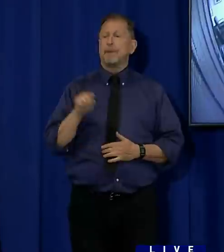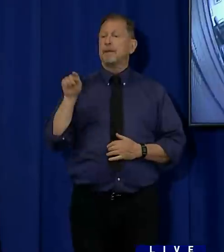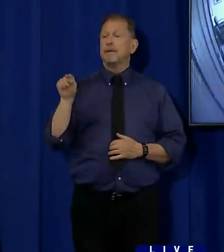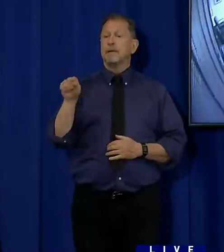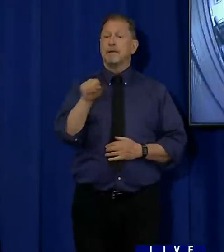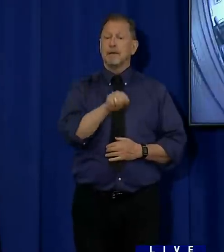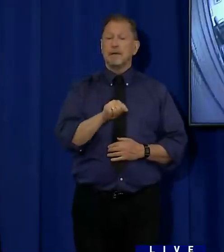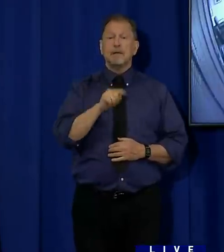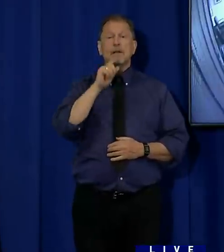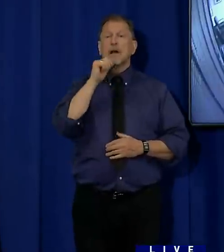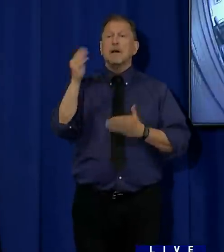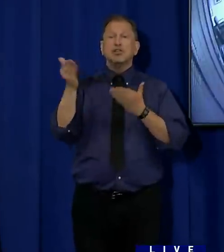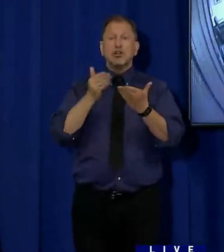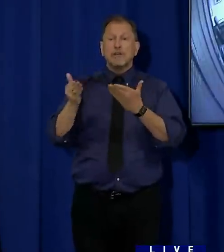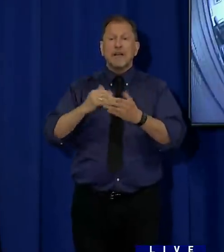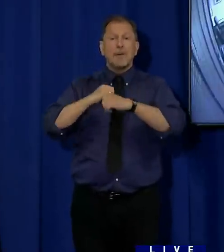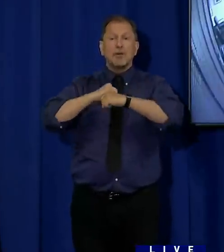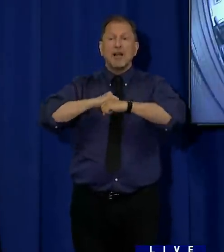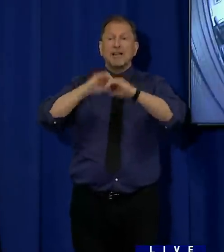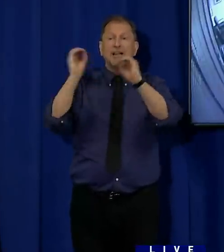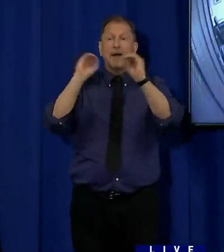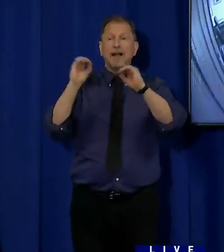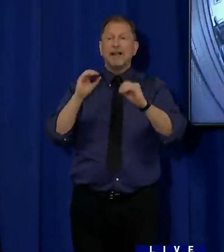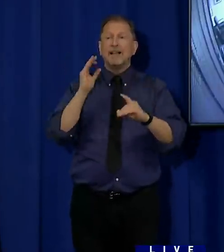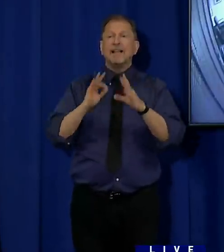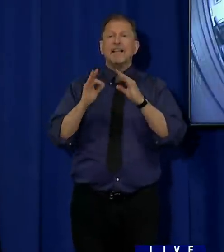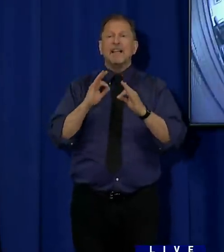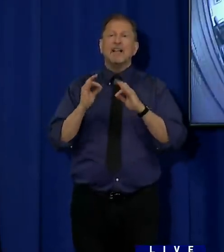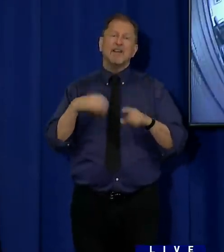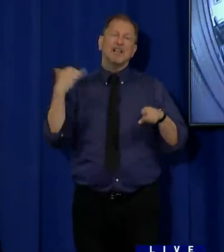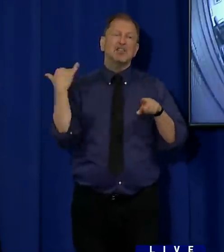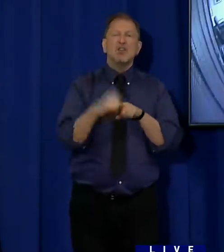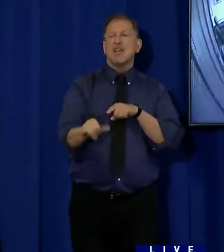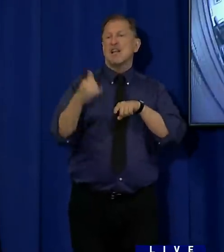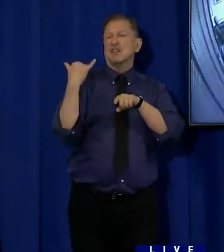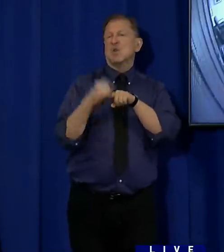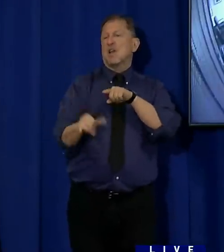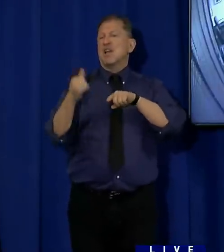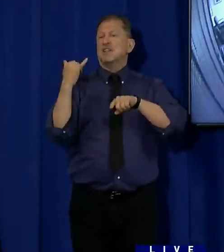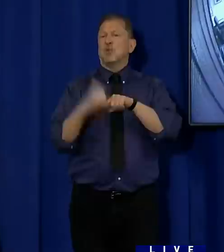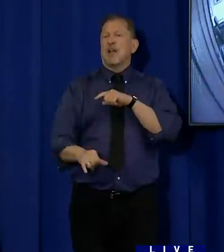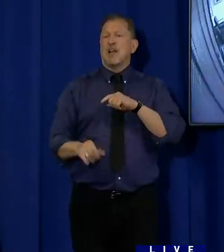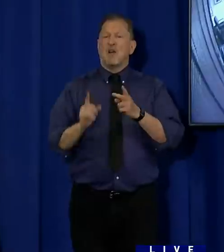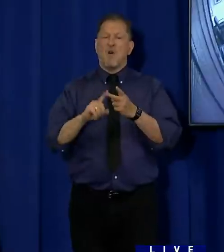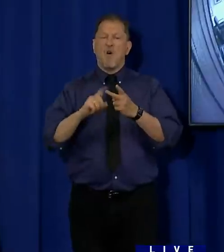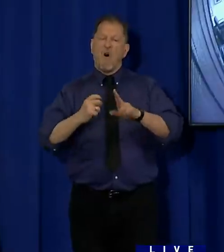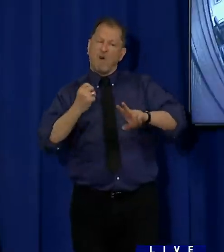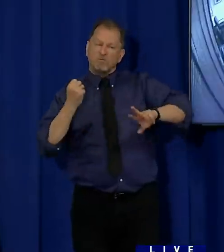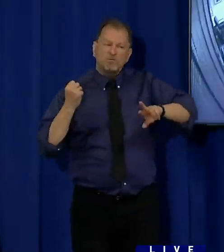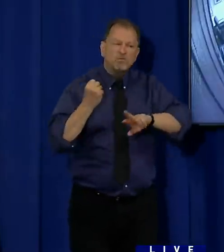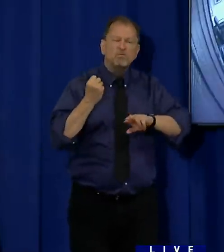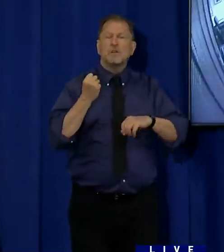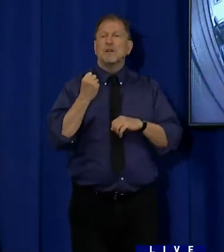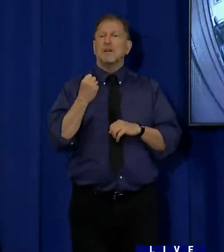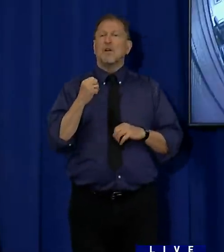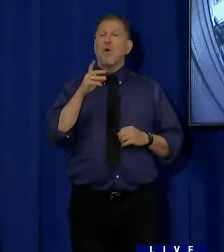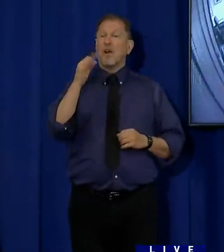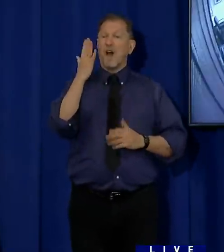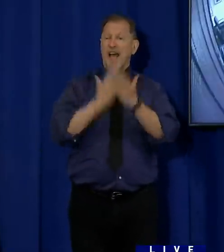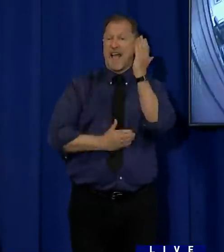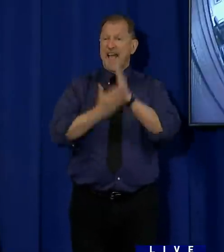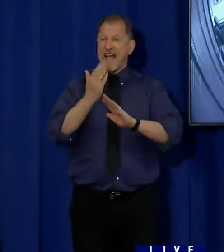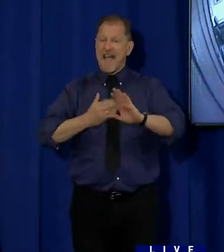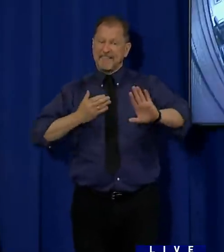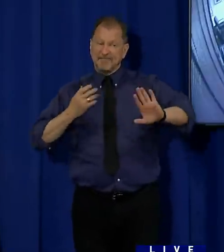protecting anybody when you're shouting a derogatory slur or gesture at them. You're not serving